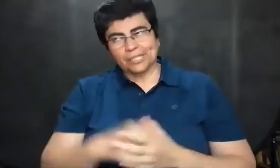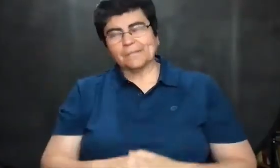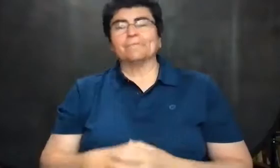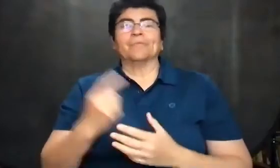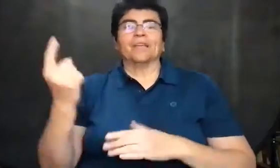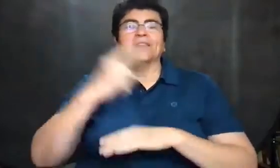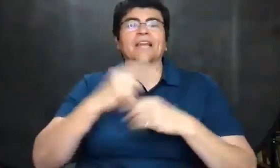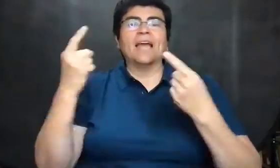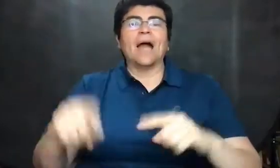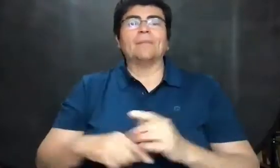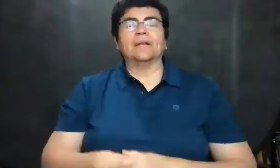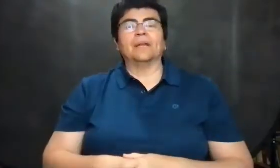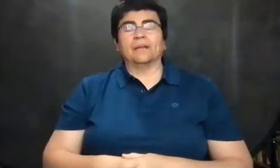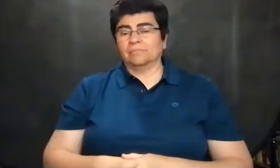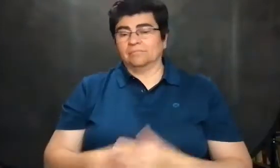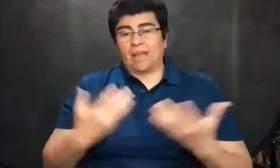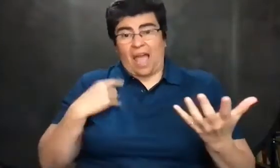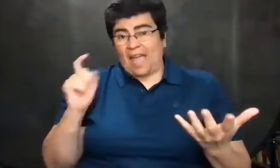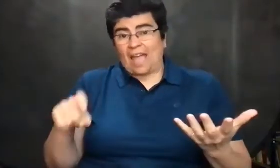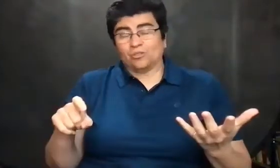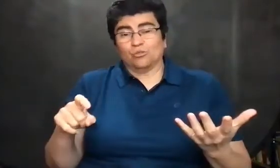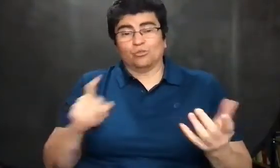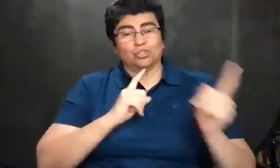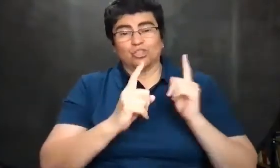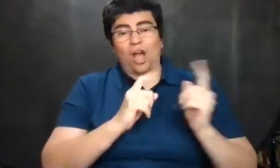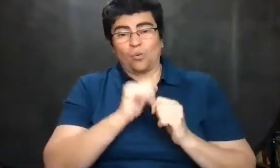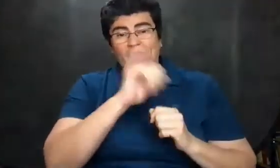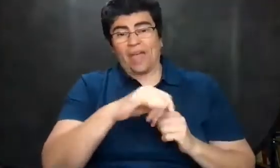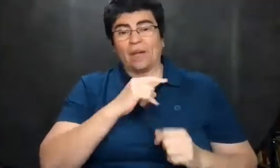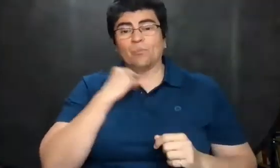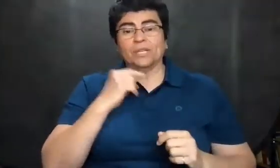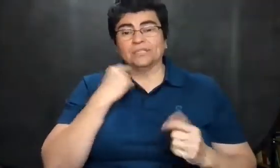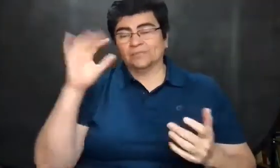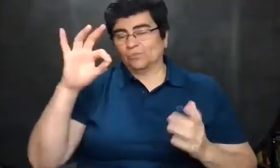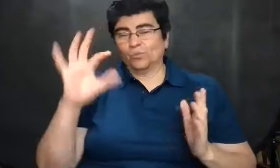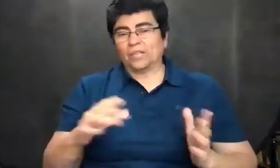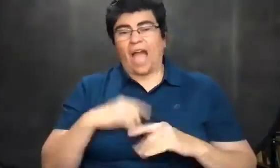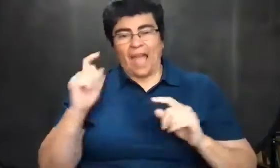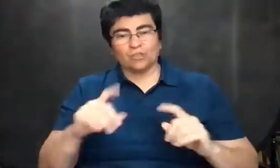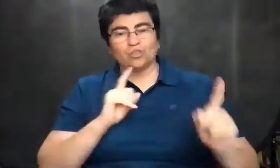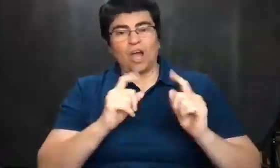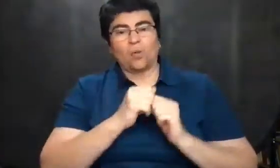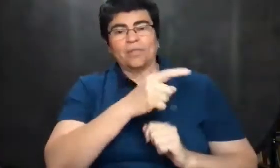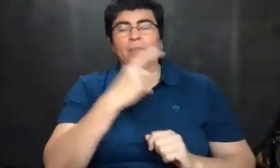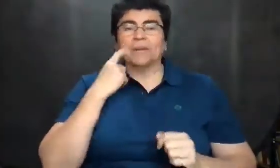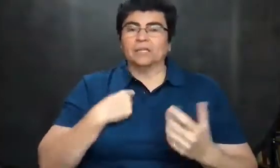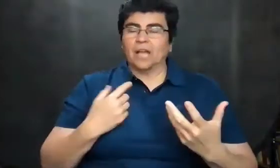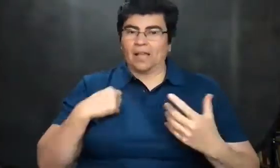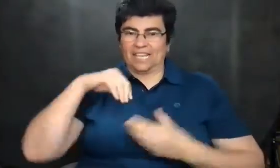that I had to talk to this priest. I had to talk to him because it was eating me inside every time I see